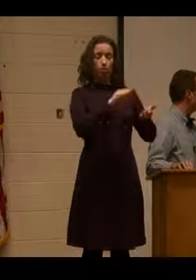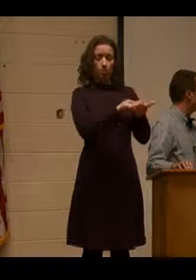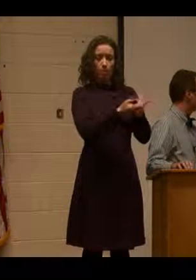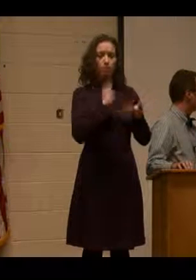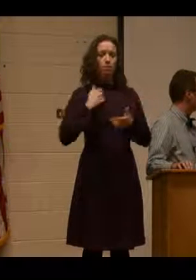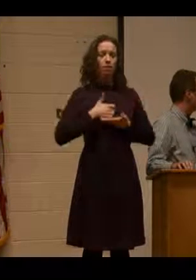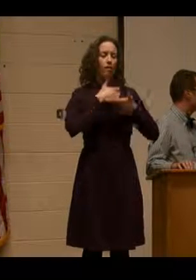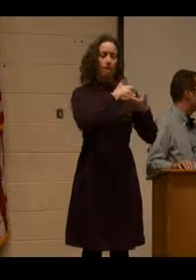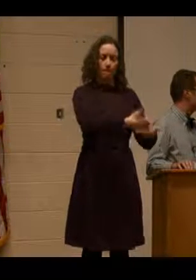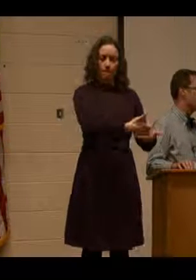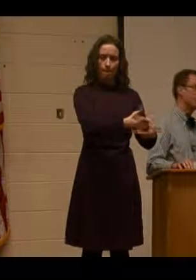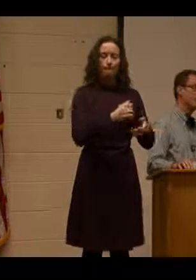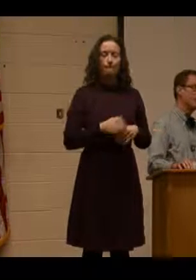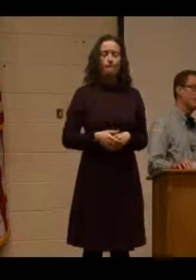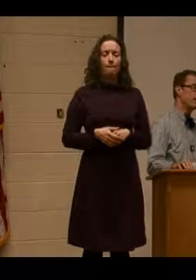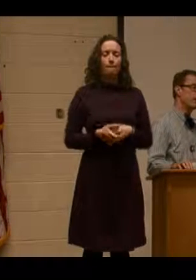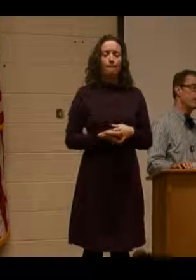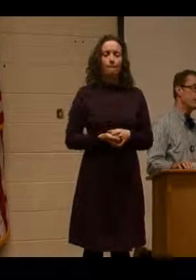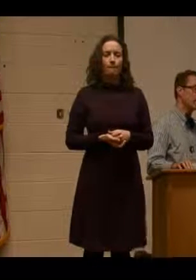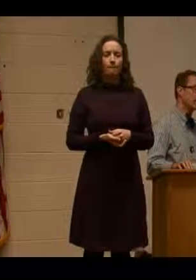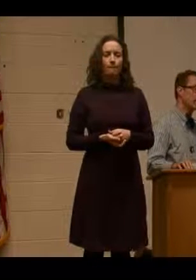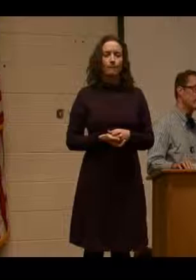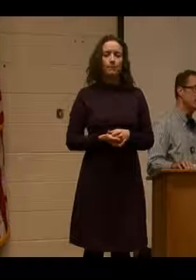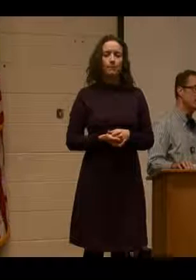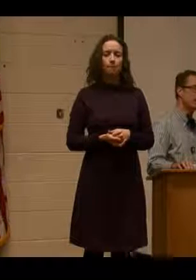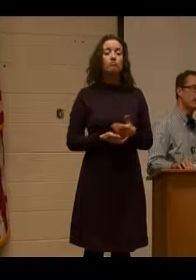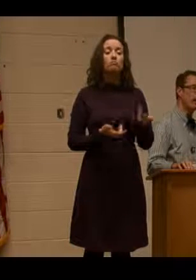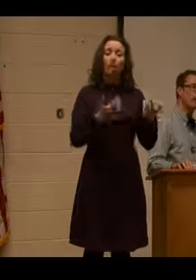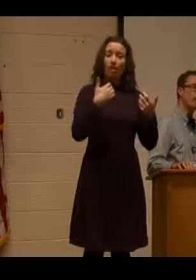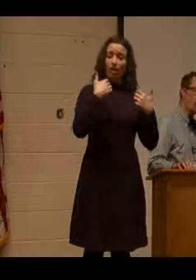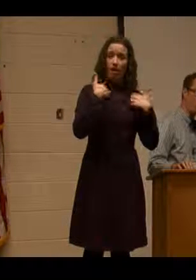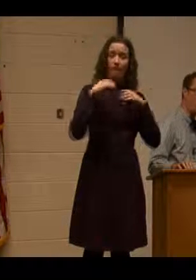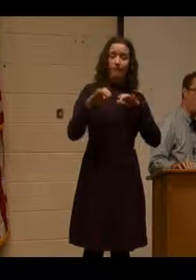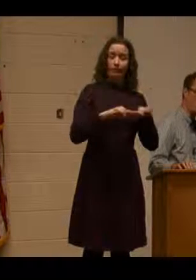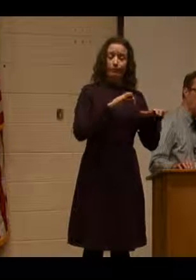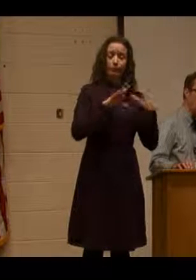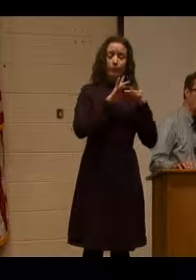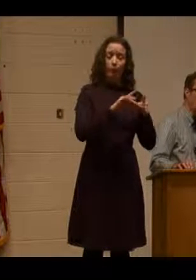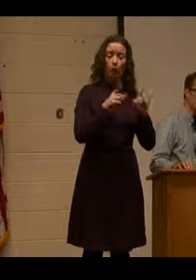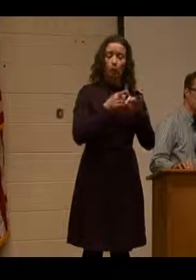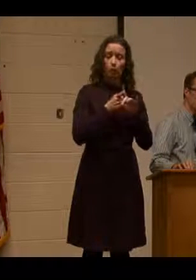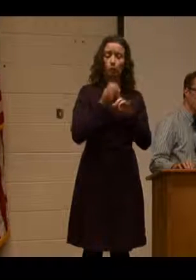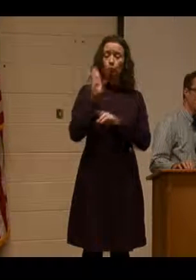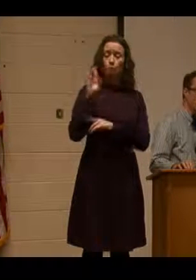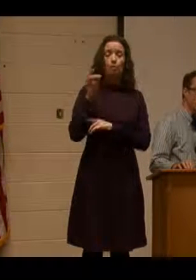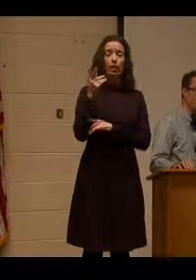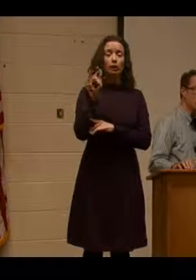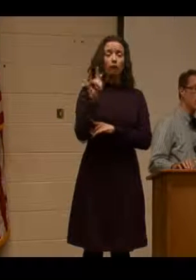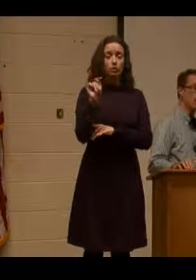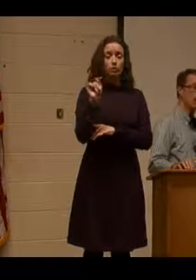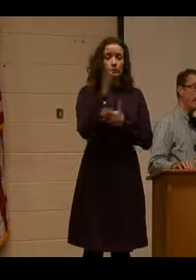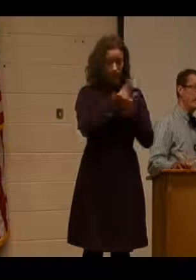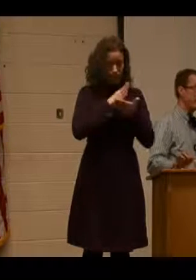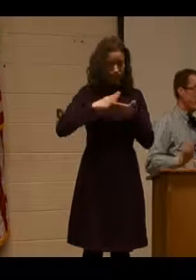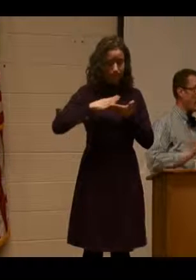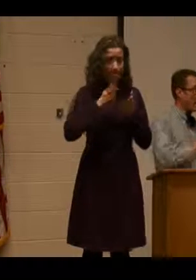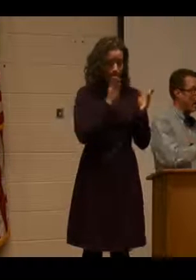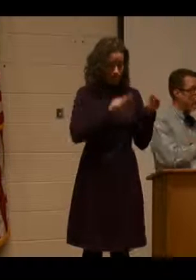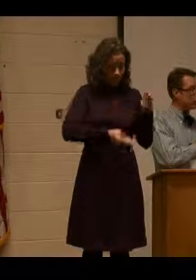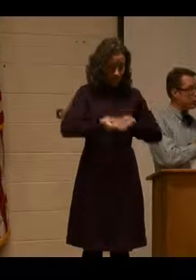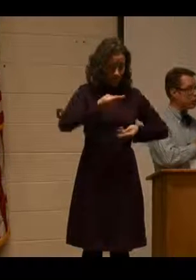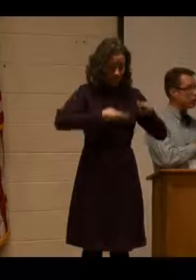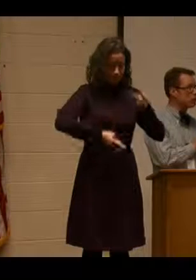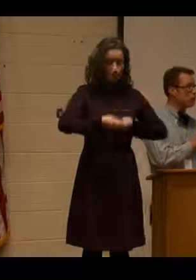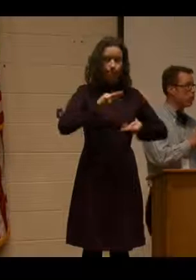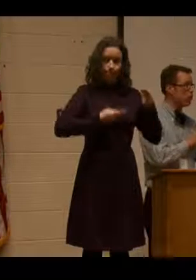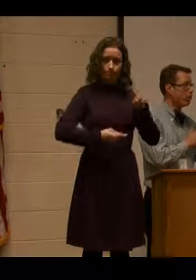There is budgeting activities that are part of our Bridges to Life program, and that actually works both within